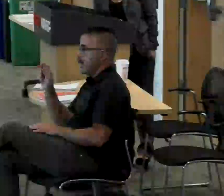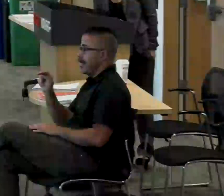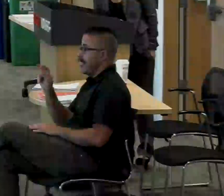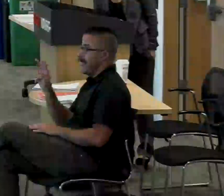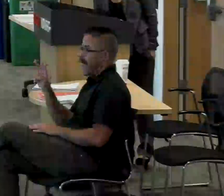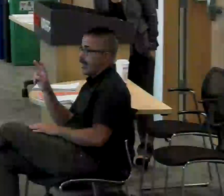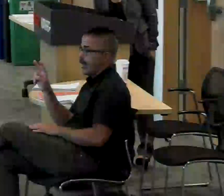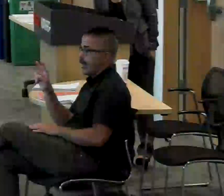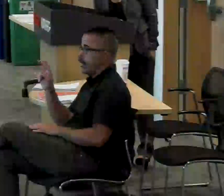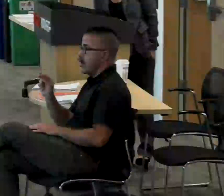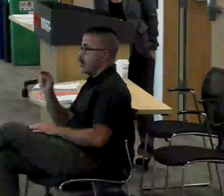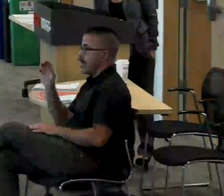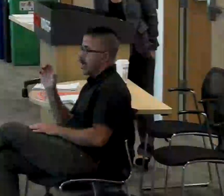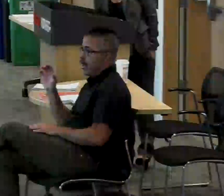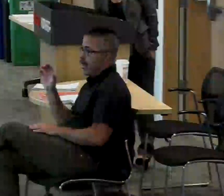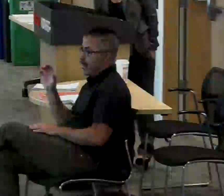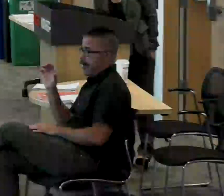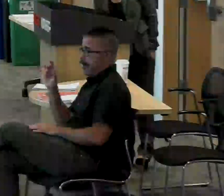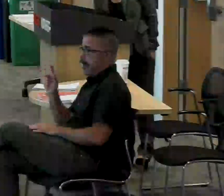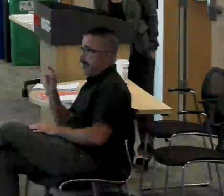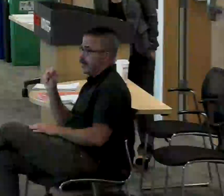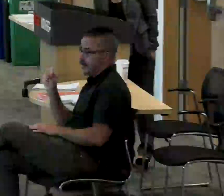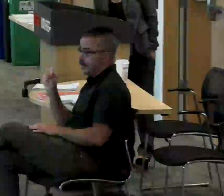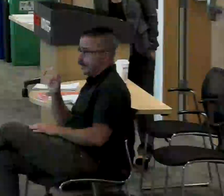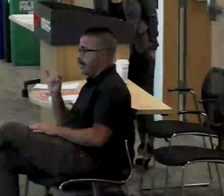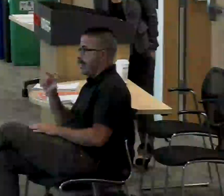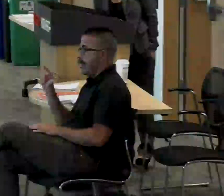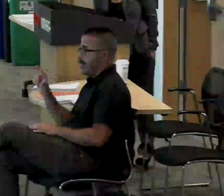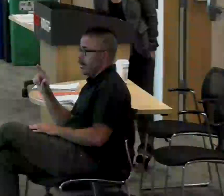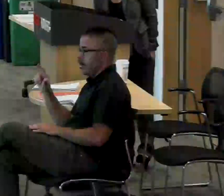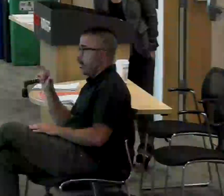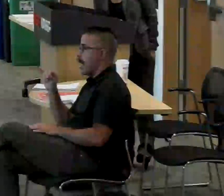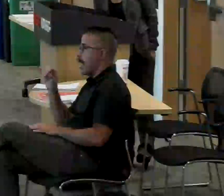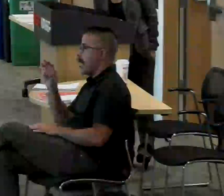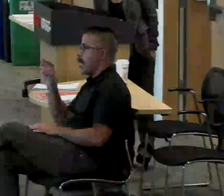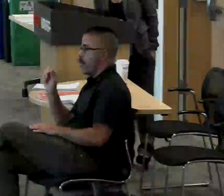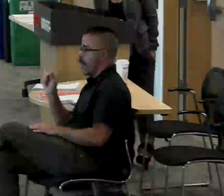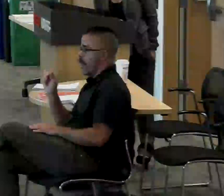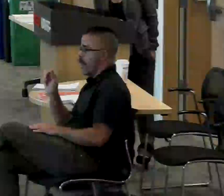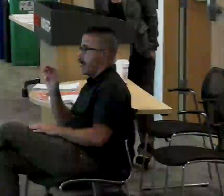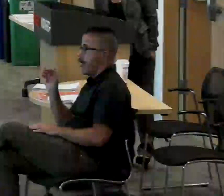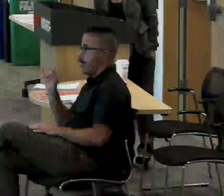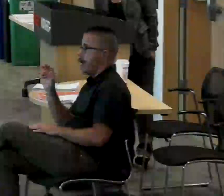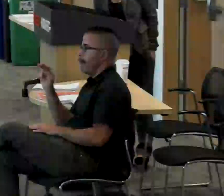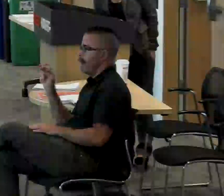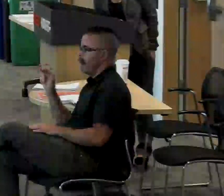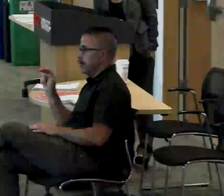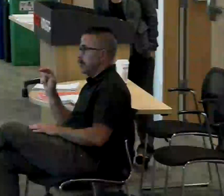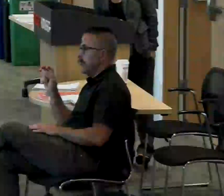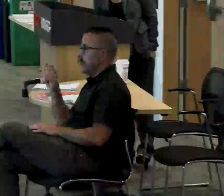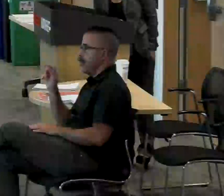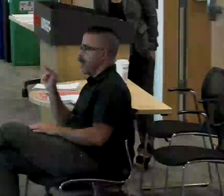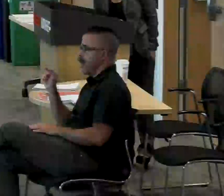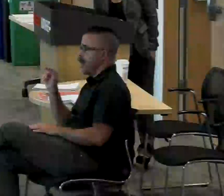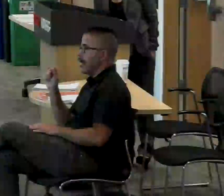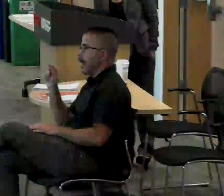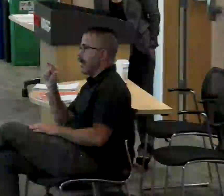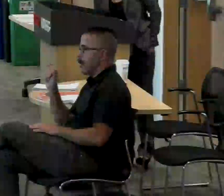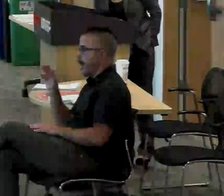North Carolina, Kansas, Illinois, Iowa, Minnesota, Vermont, Alabama,